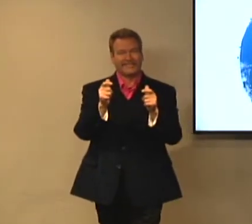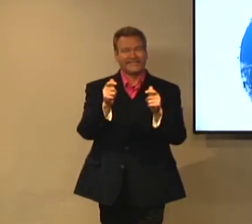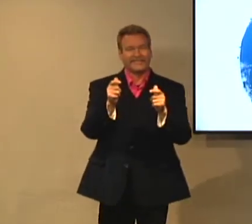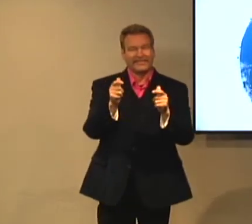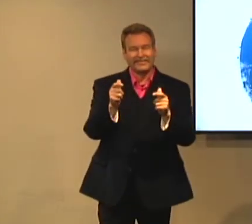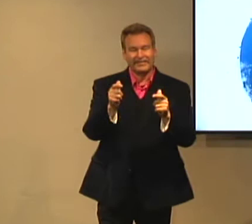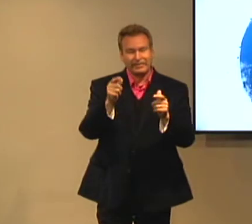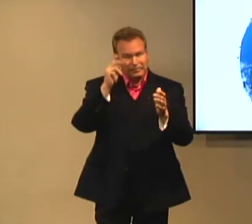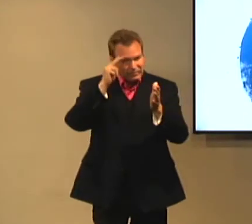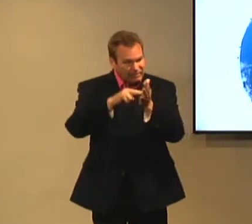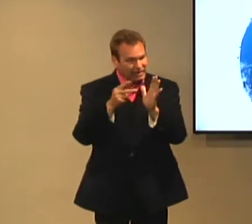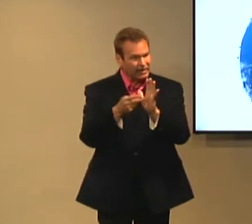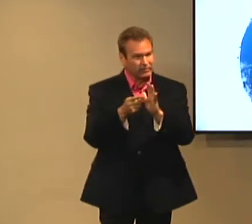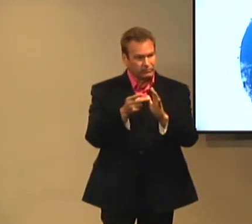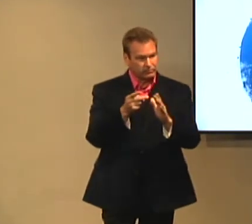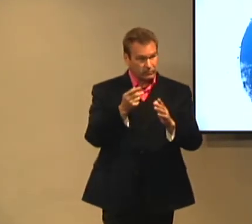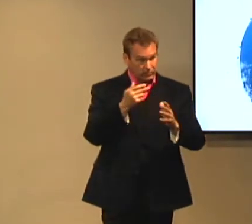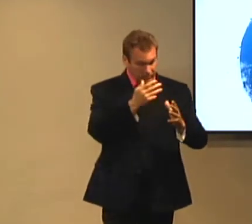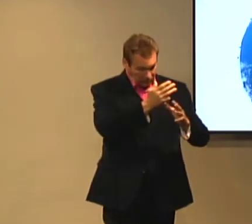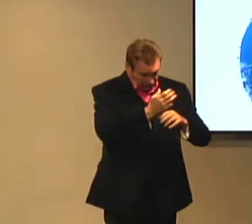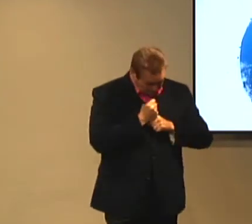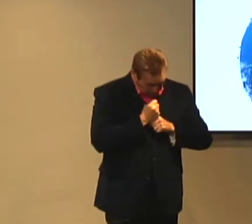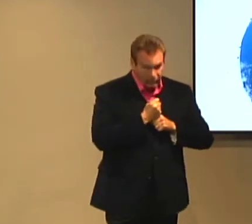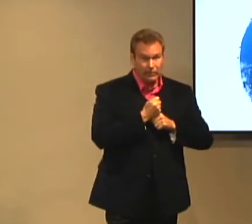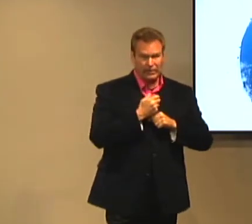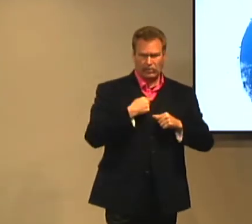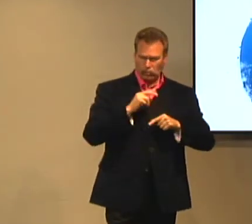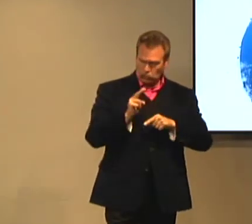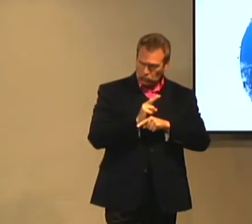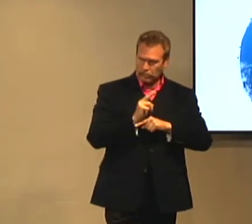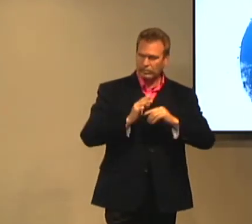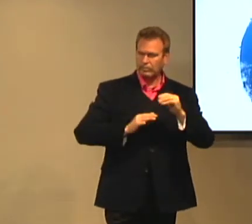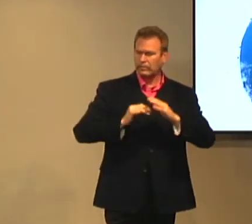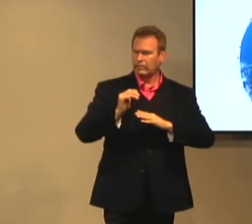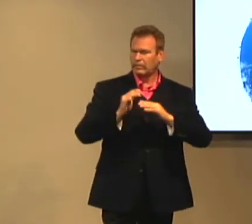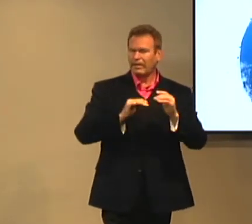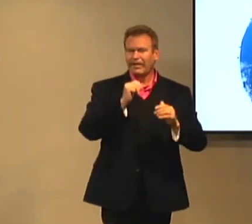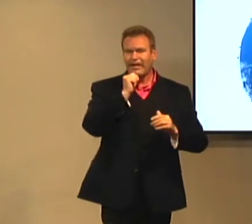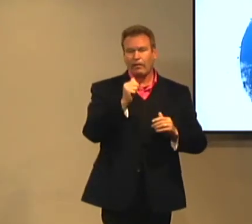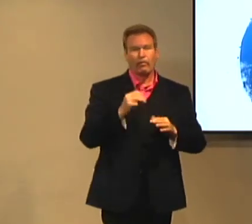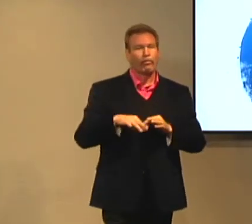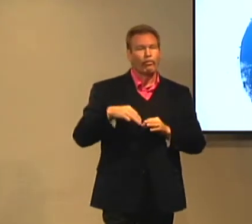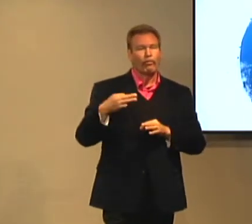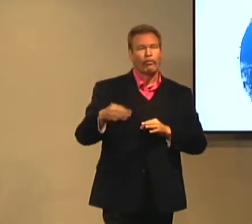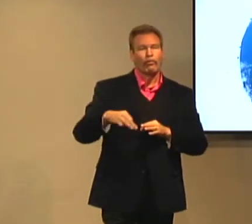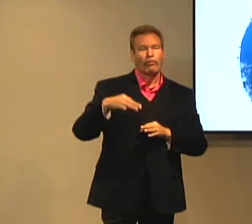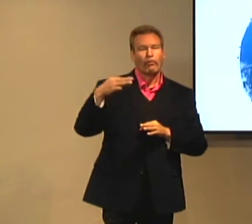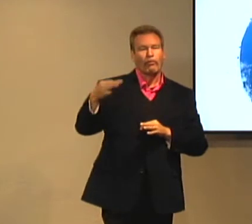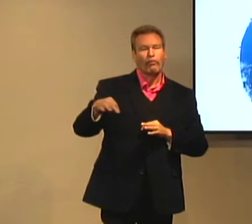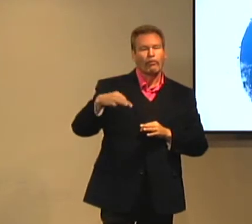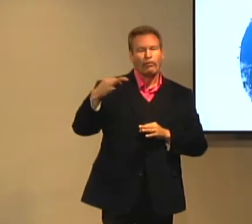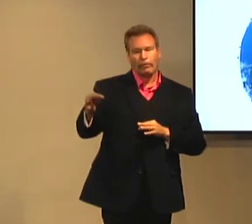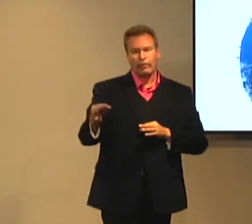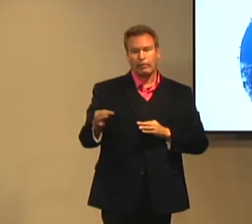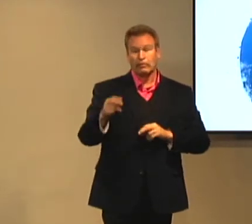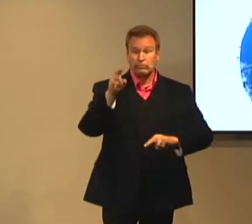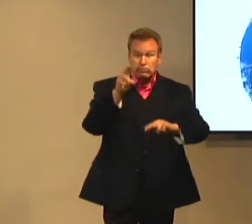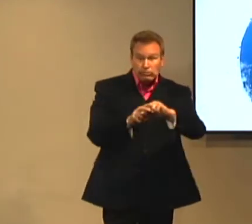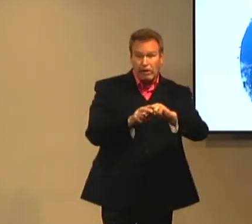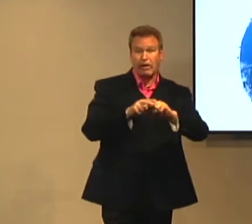Now, the first point was the importance of the gift. When we have gotten them, and for the edification, you know, and that kind of goes